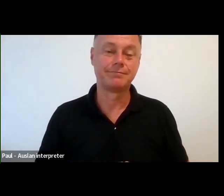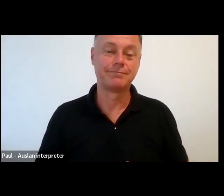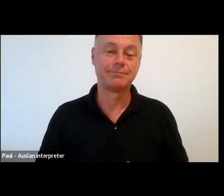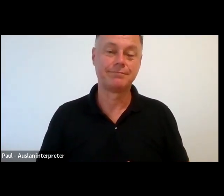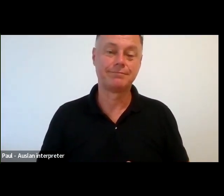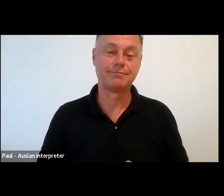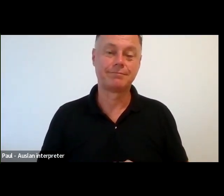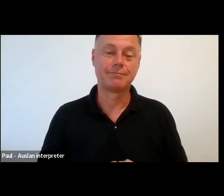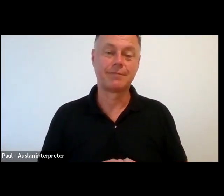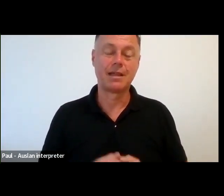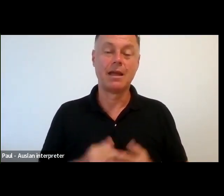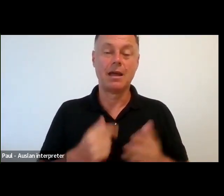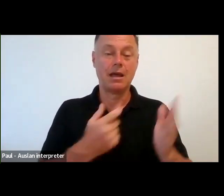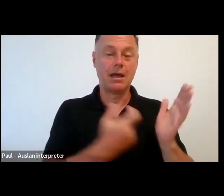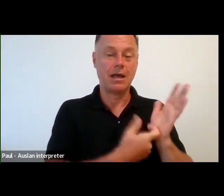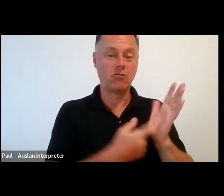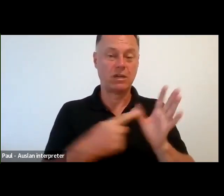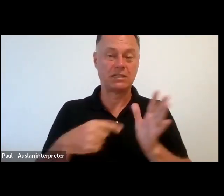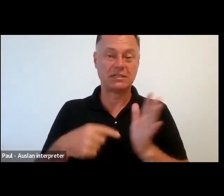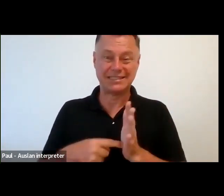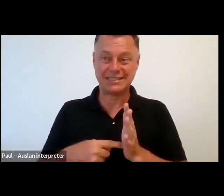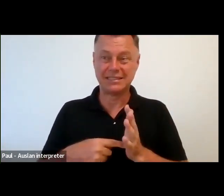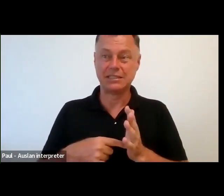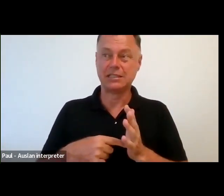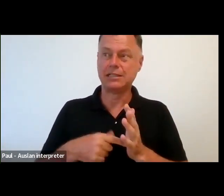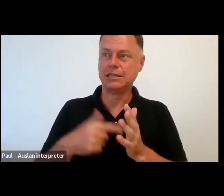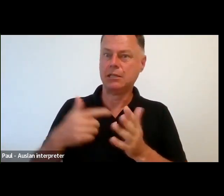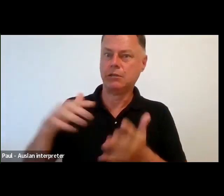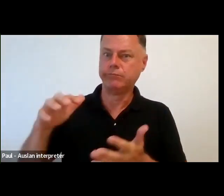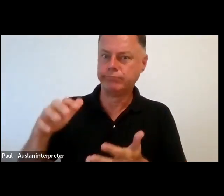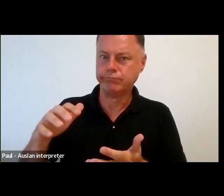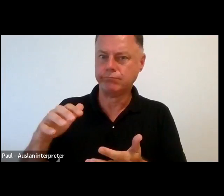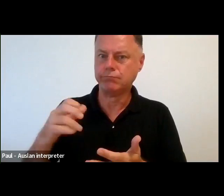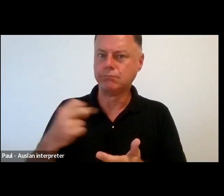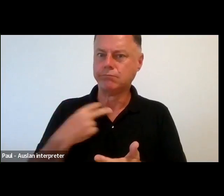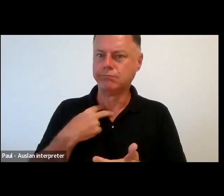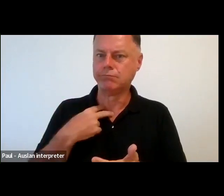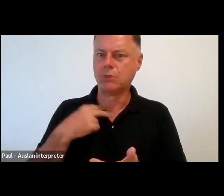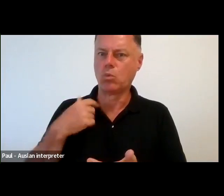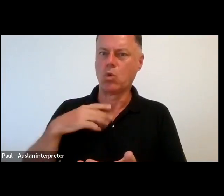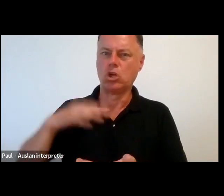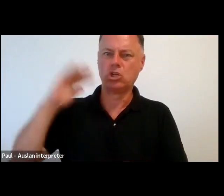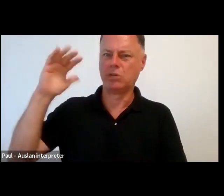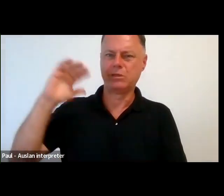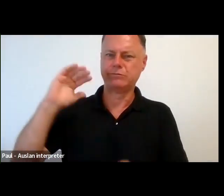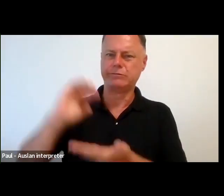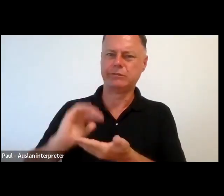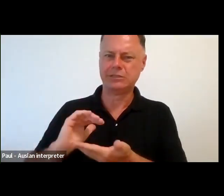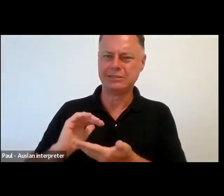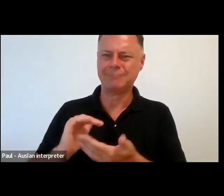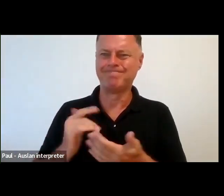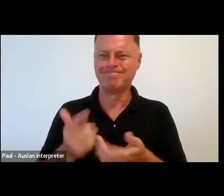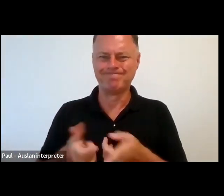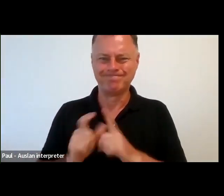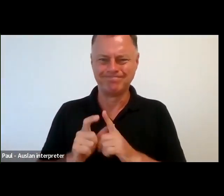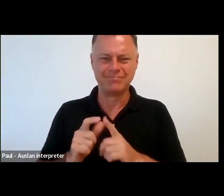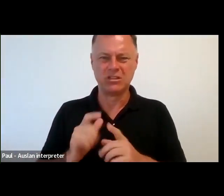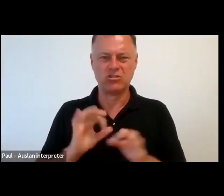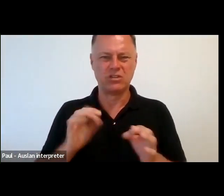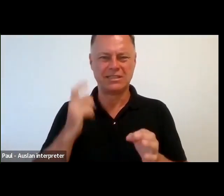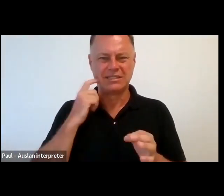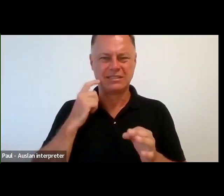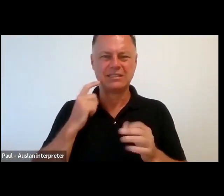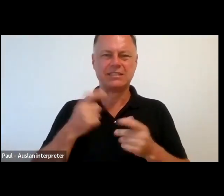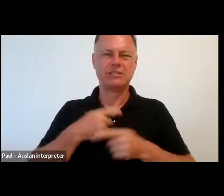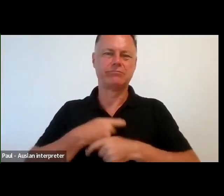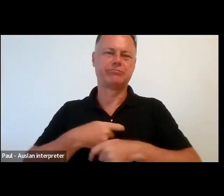not the level of rapid antigen tests available for public use as we'd wish. So we do appreciate that not everybody can get a rapid